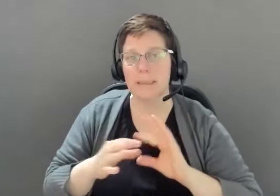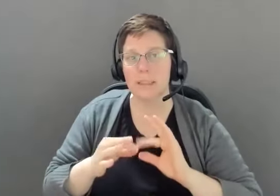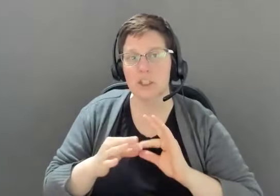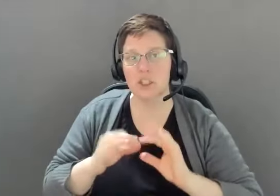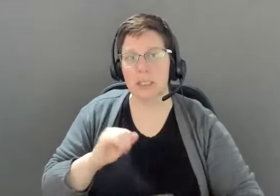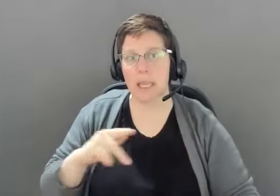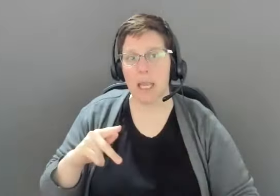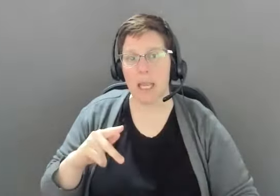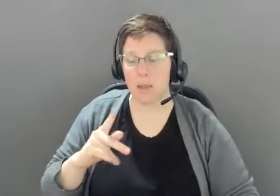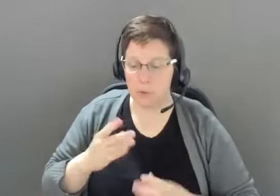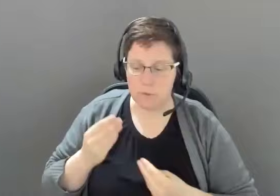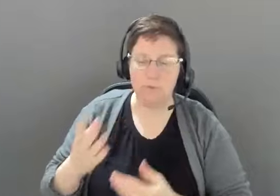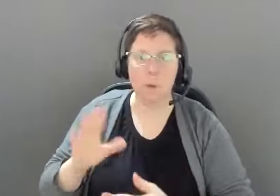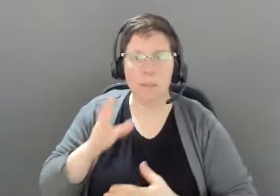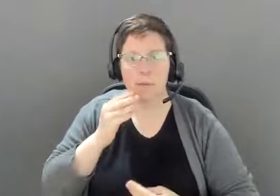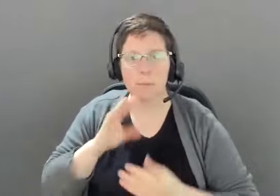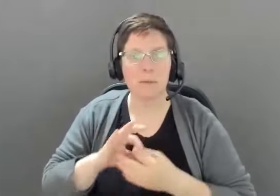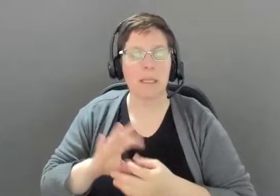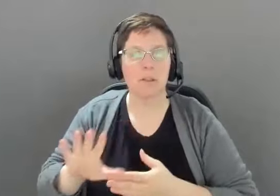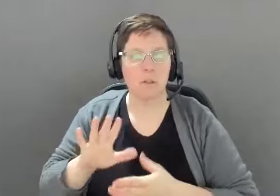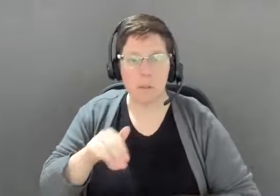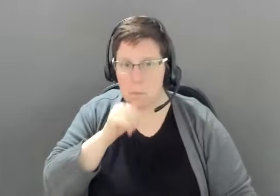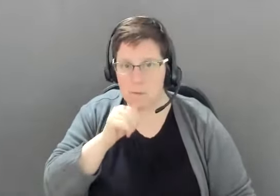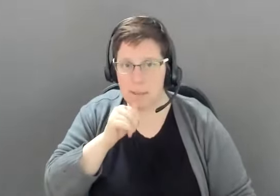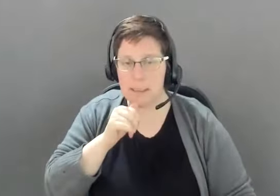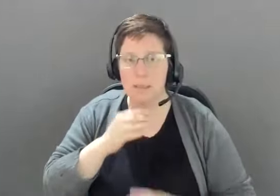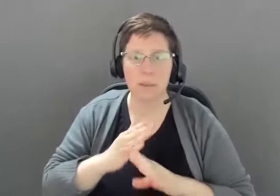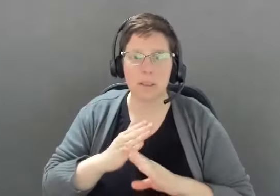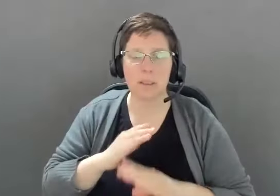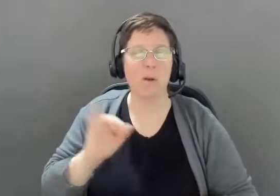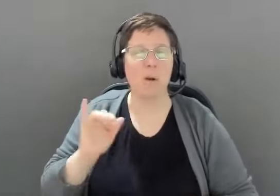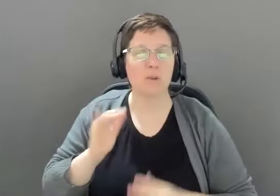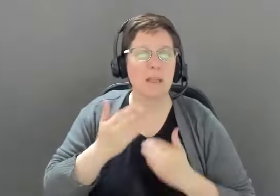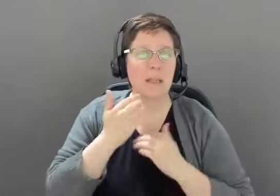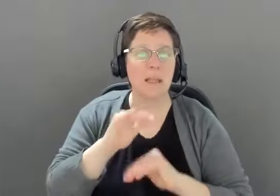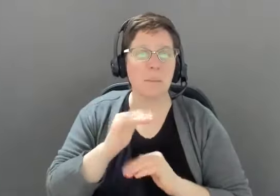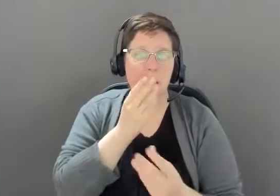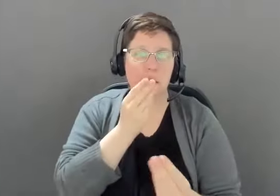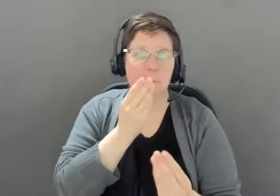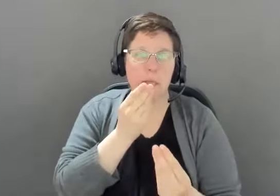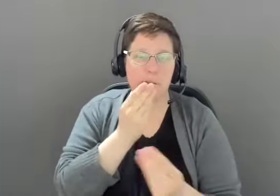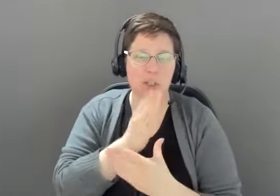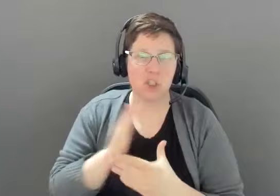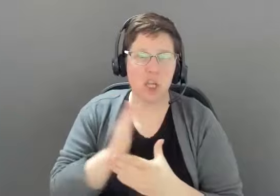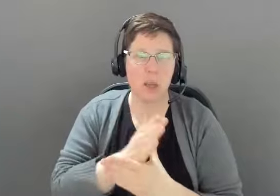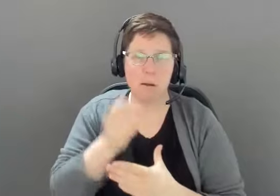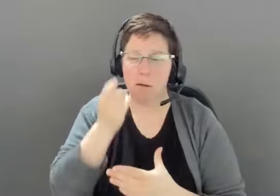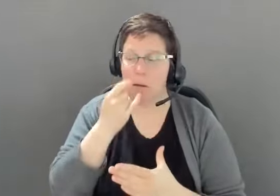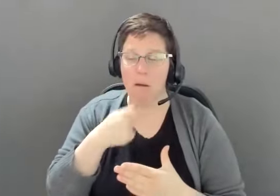protections, limit information sharing and share information only when absolutely necessary, and